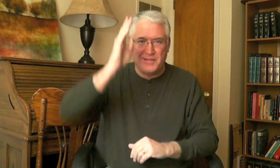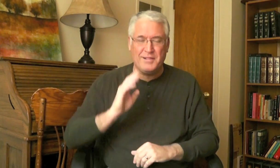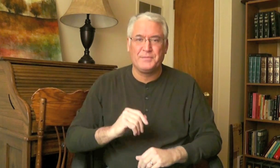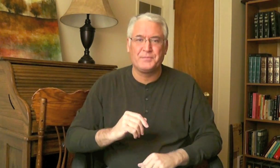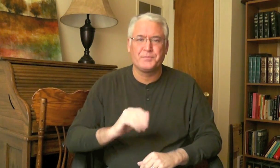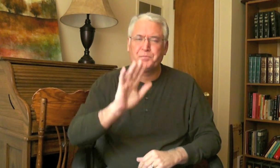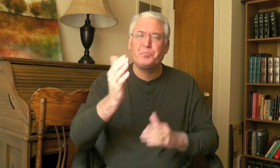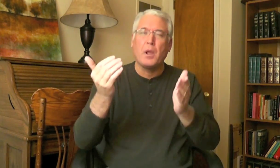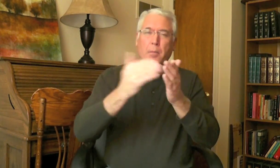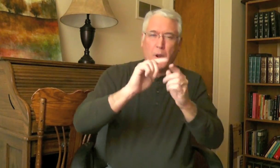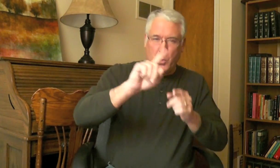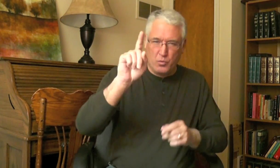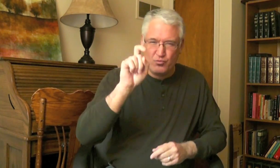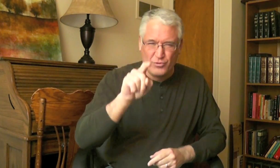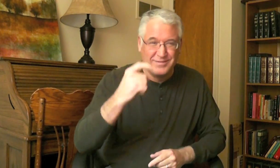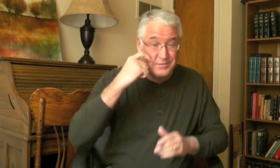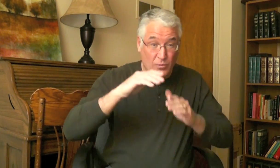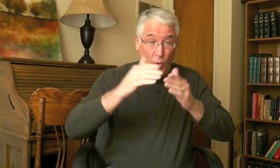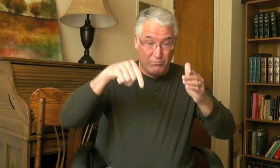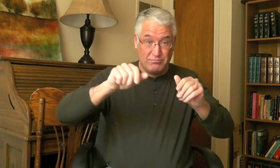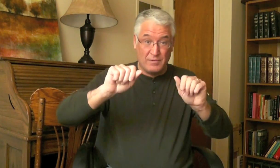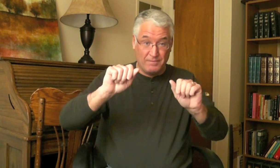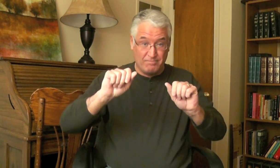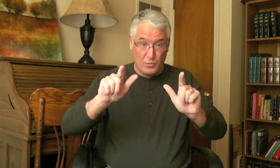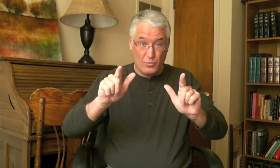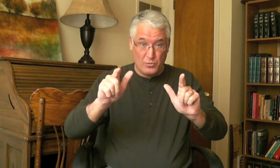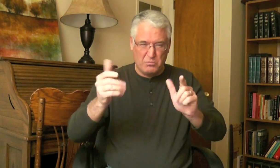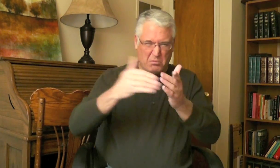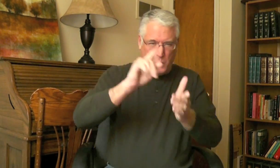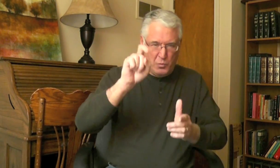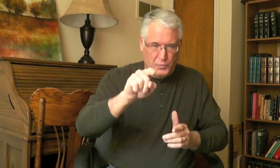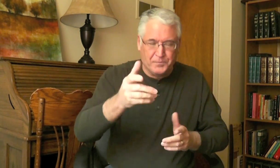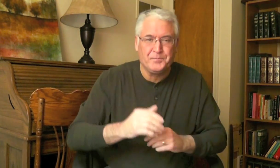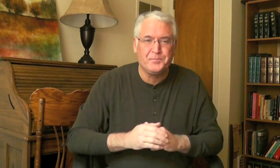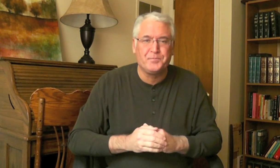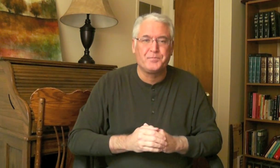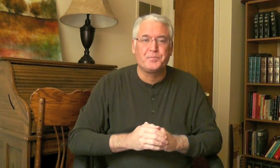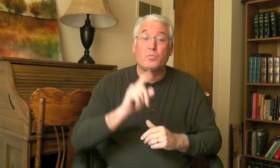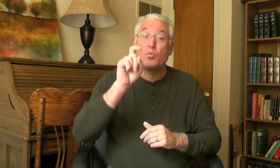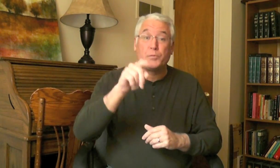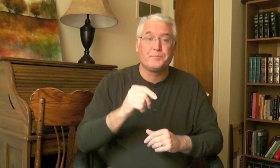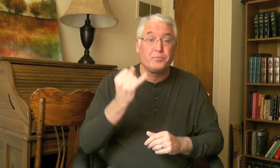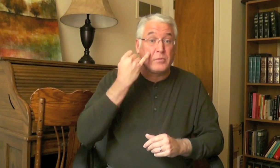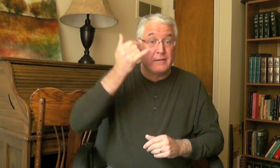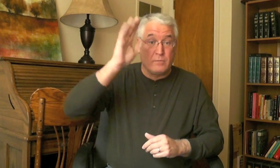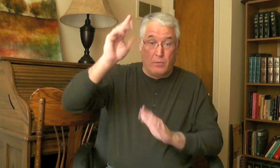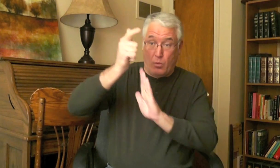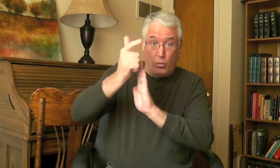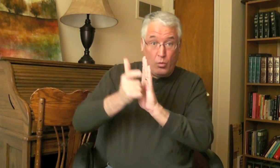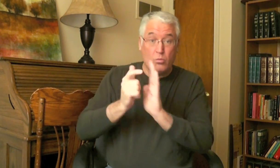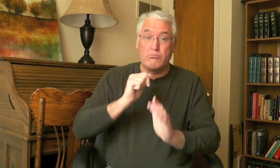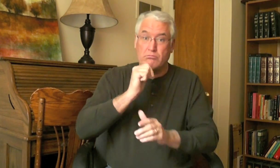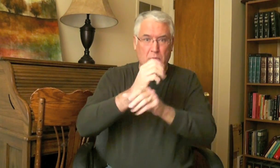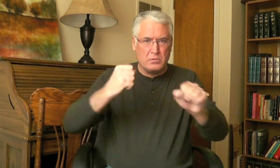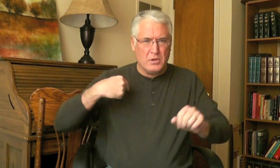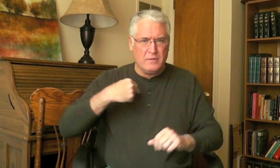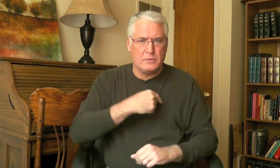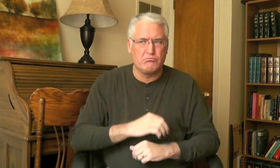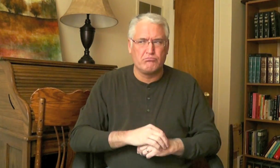our love increases for God. Now back to the original question in the devotion. The question was, if the law does